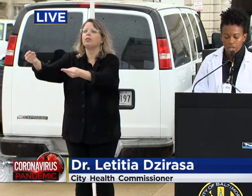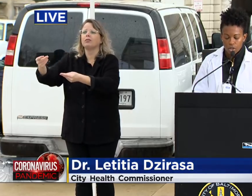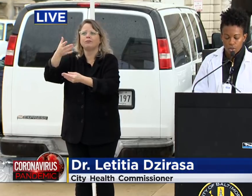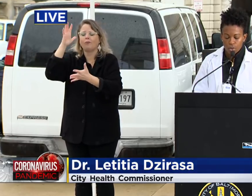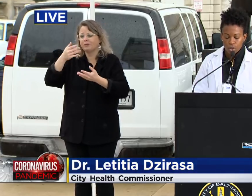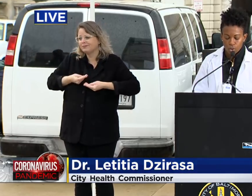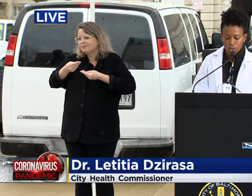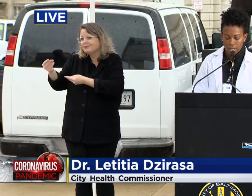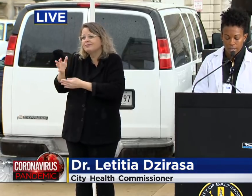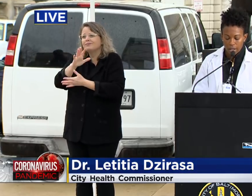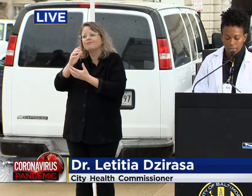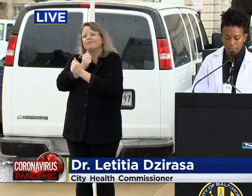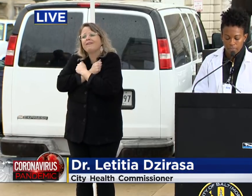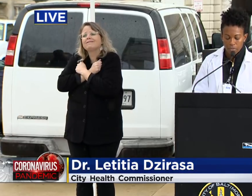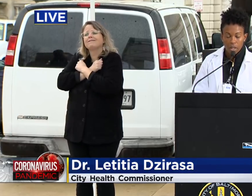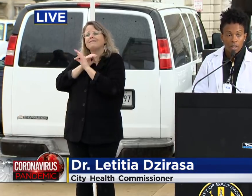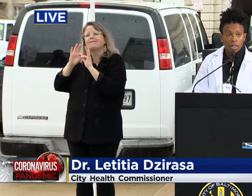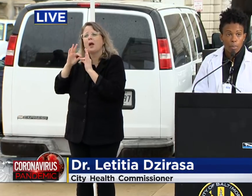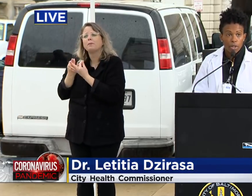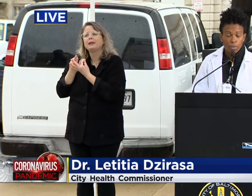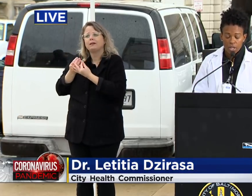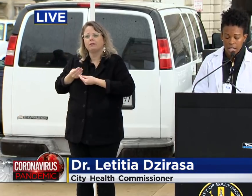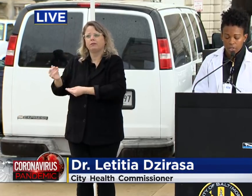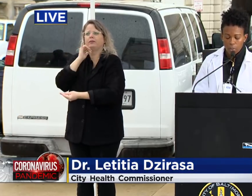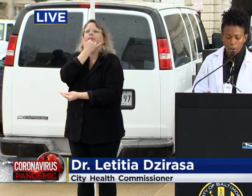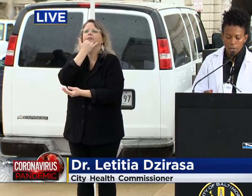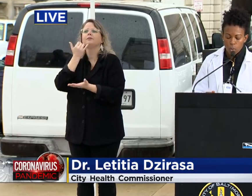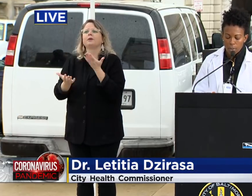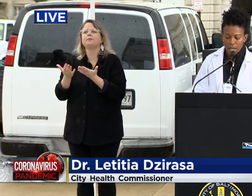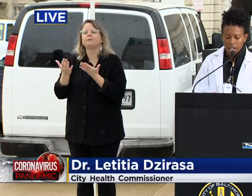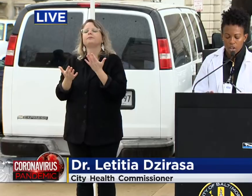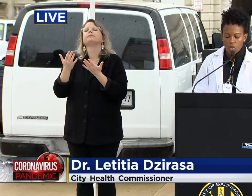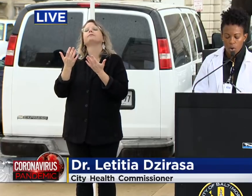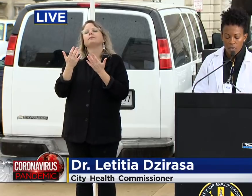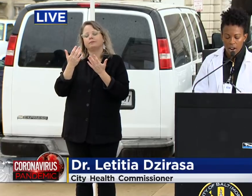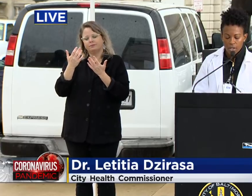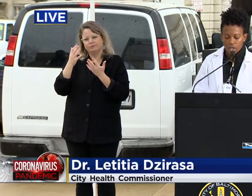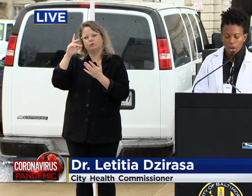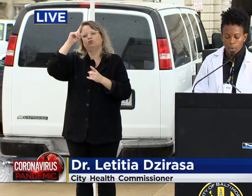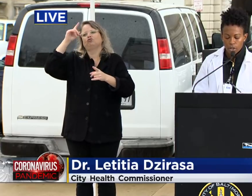judgment and institute social distancing. The Baltimore City Health Department's website,